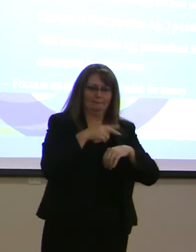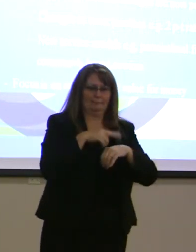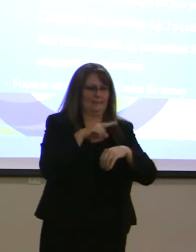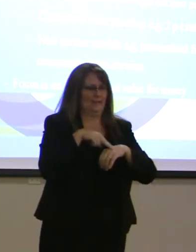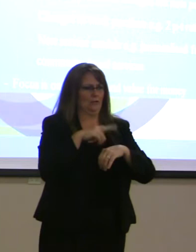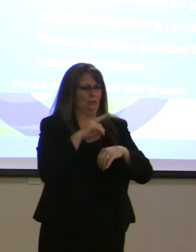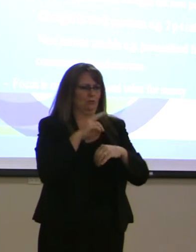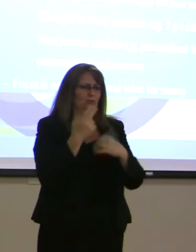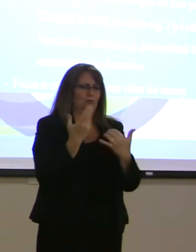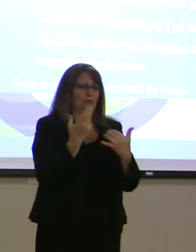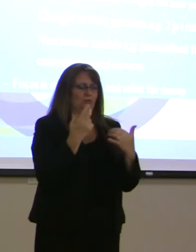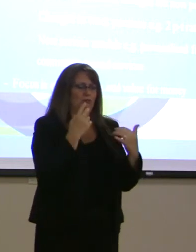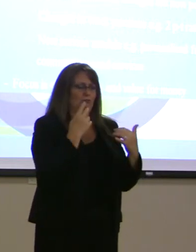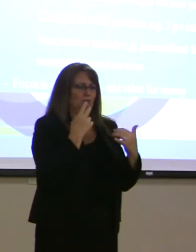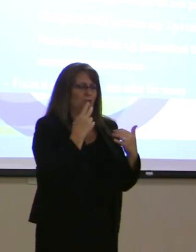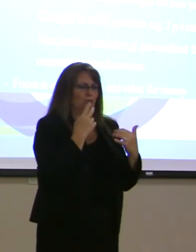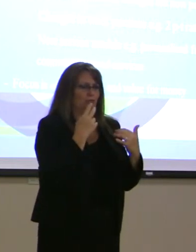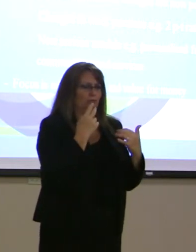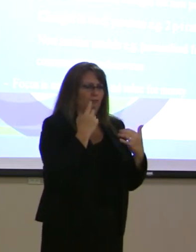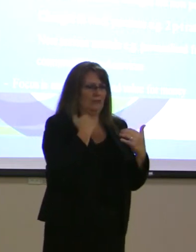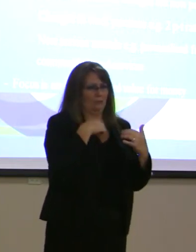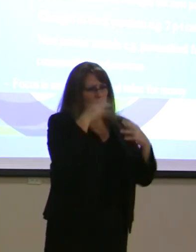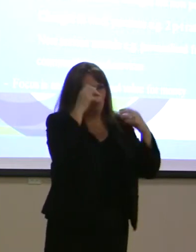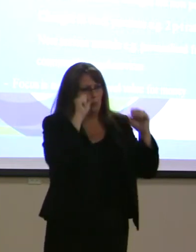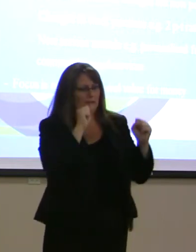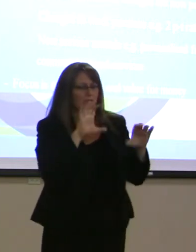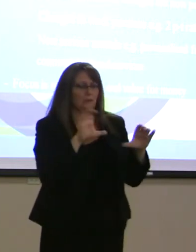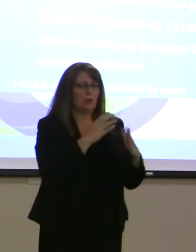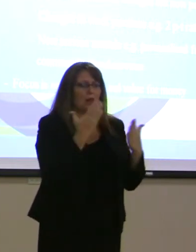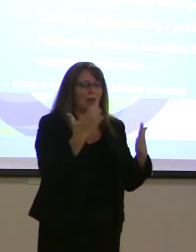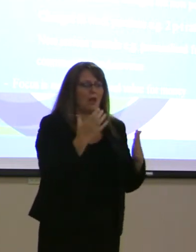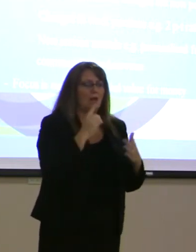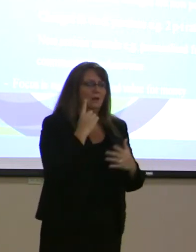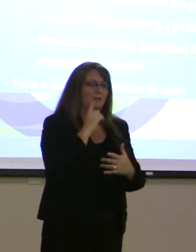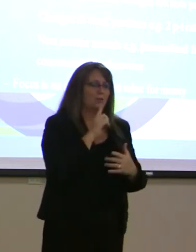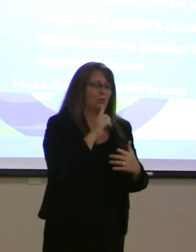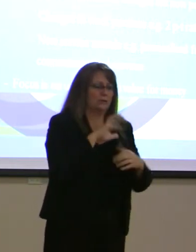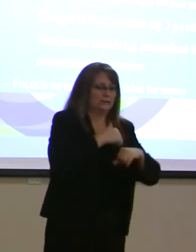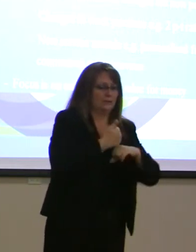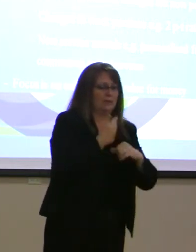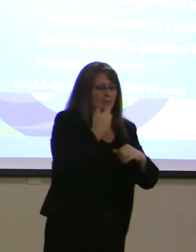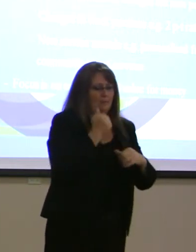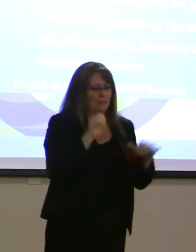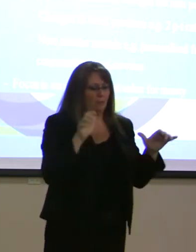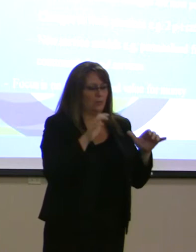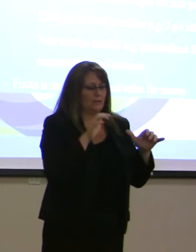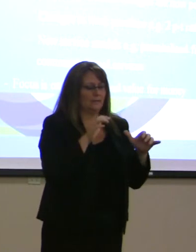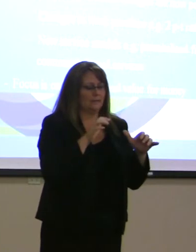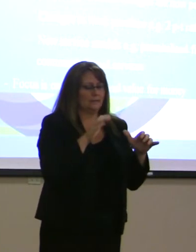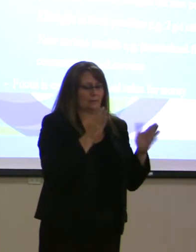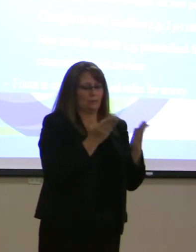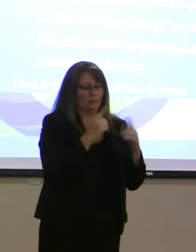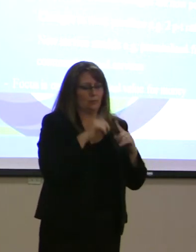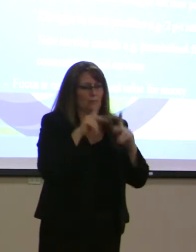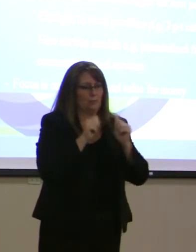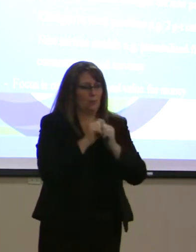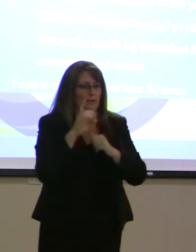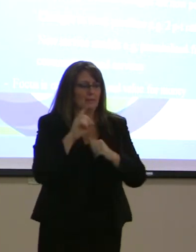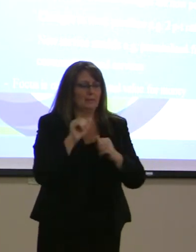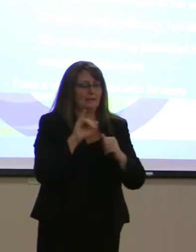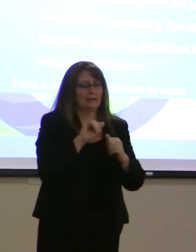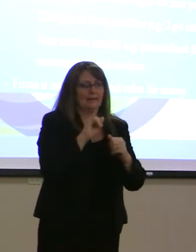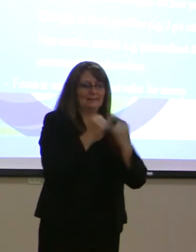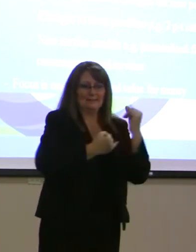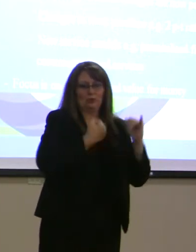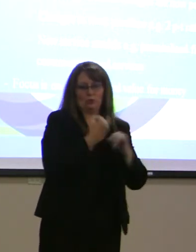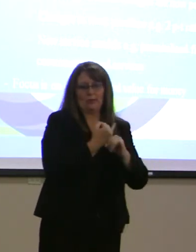president, have done an awful lot in ensuring that they're to the edge of best practice in services to people with disabilities. And that sort of